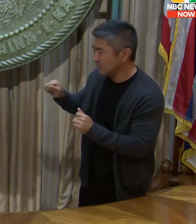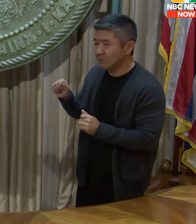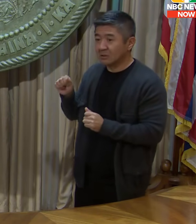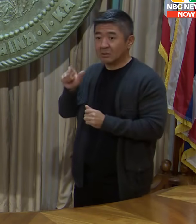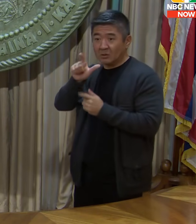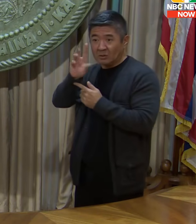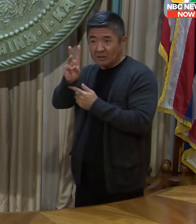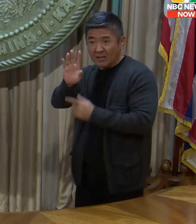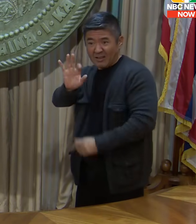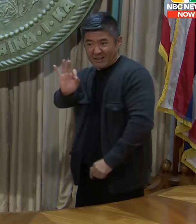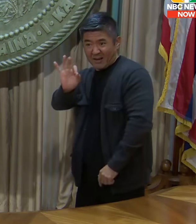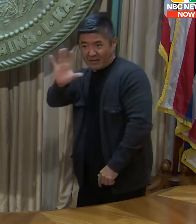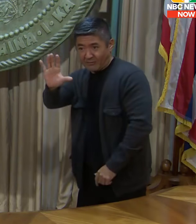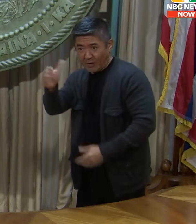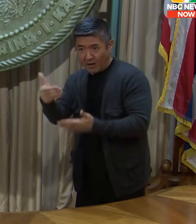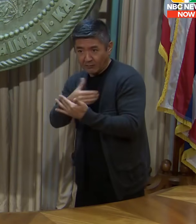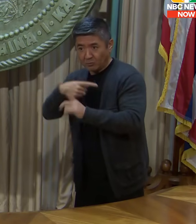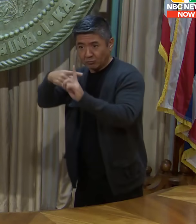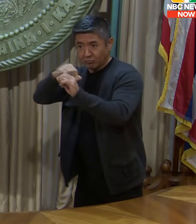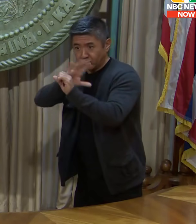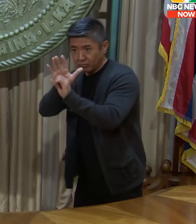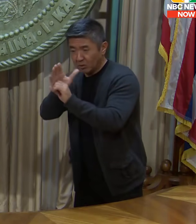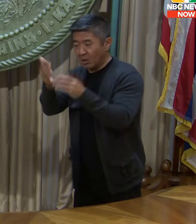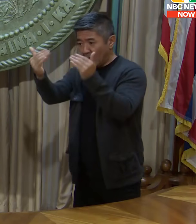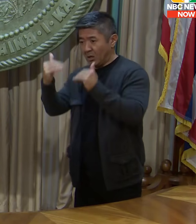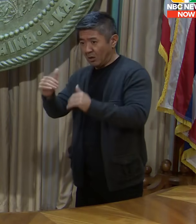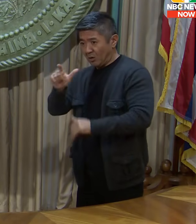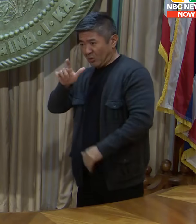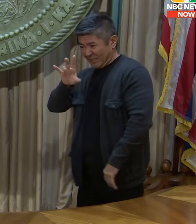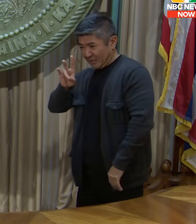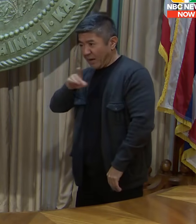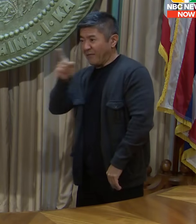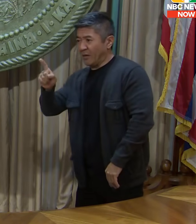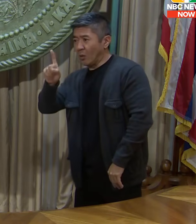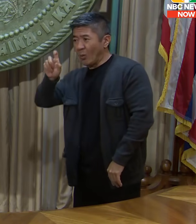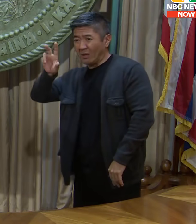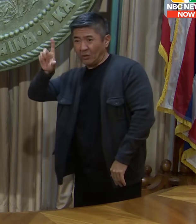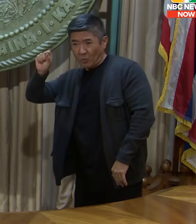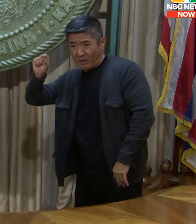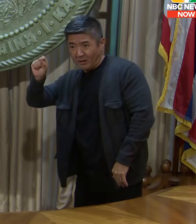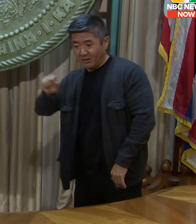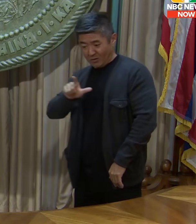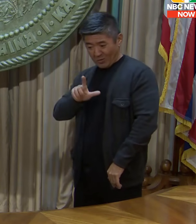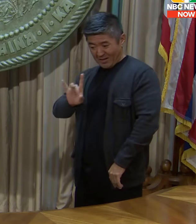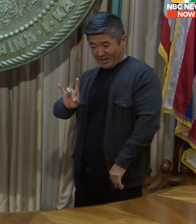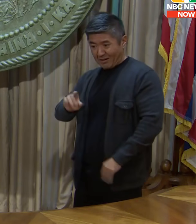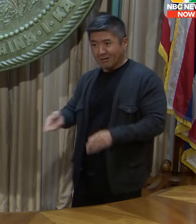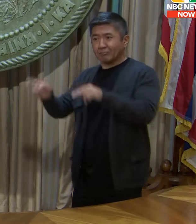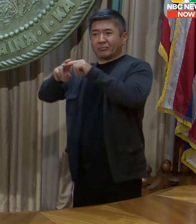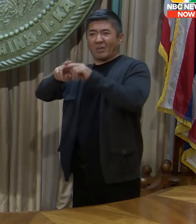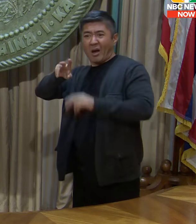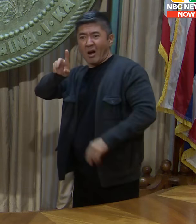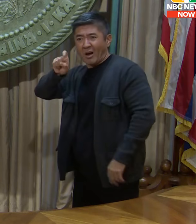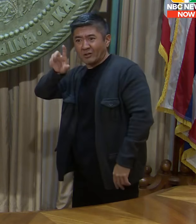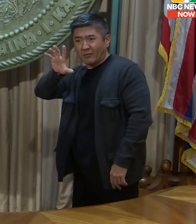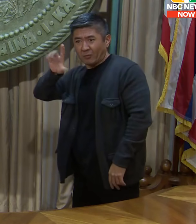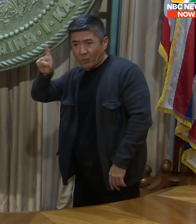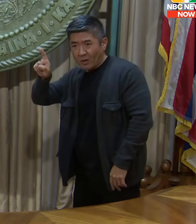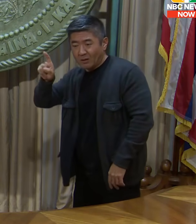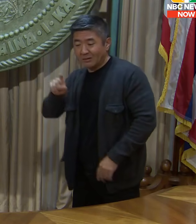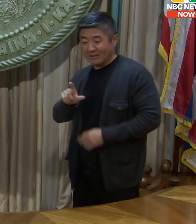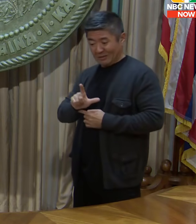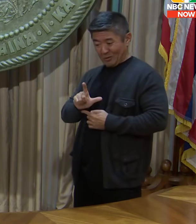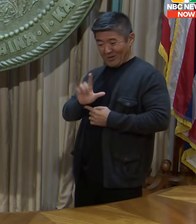we had 95 cases, the 27th to 120, the 28th 151, the